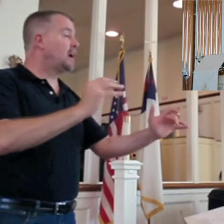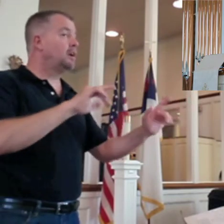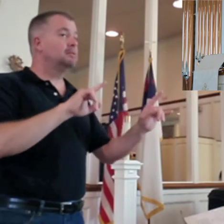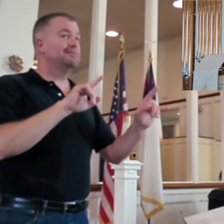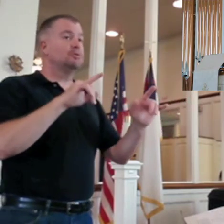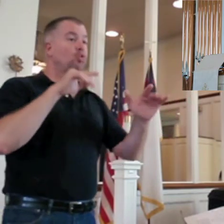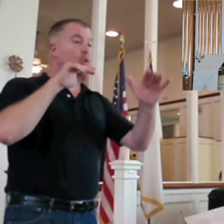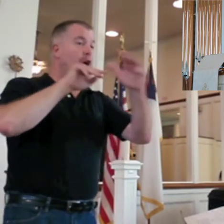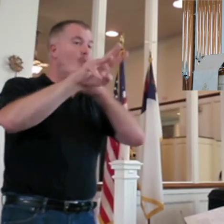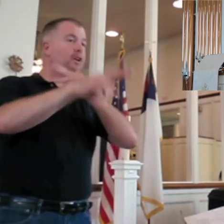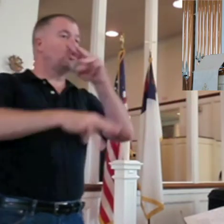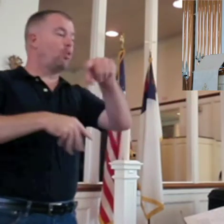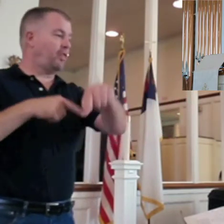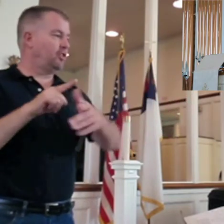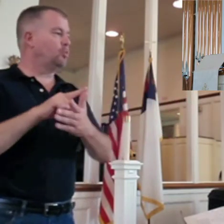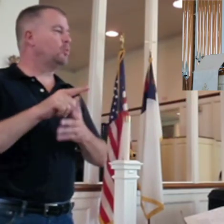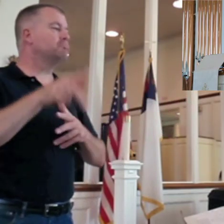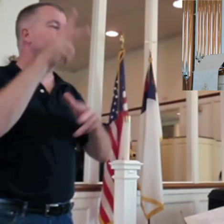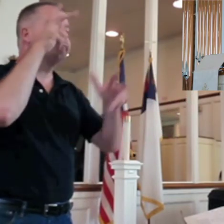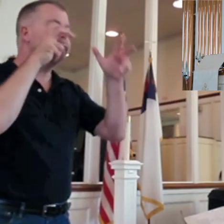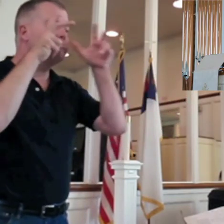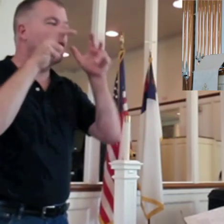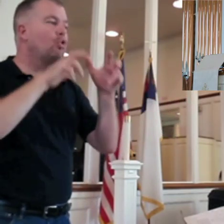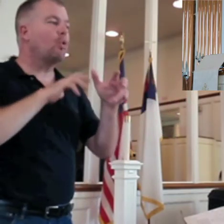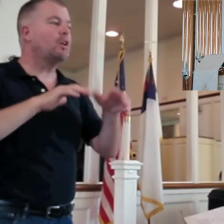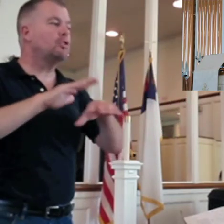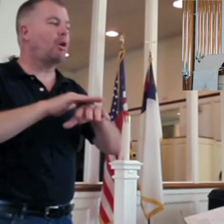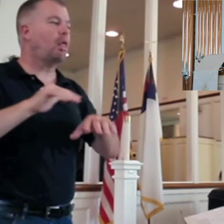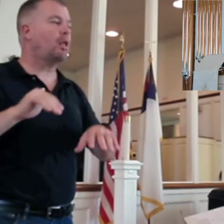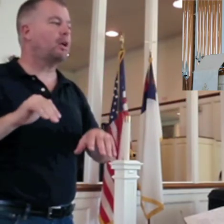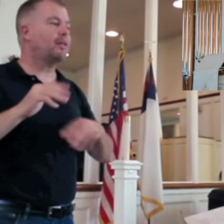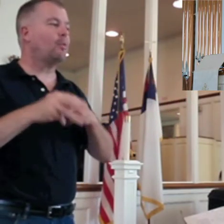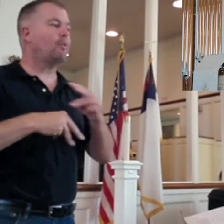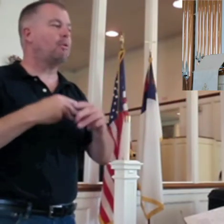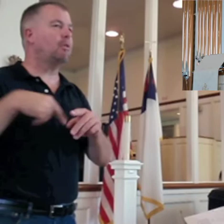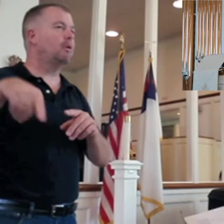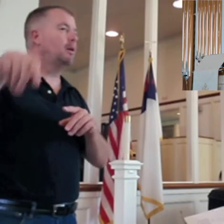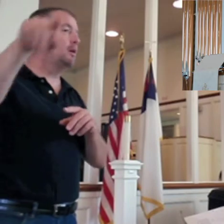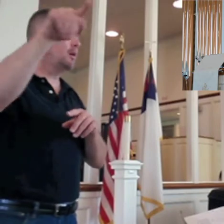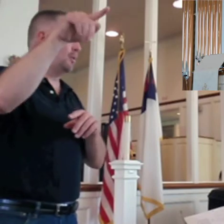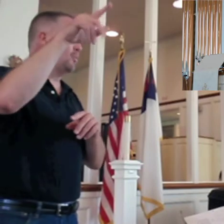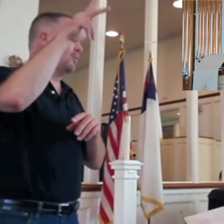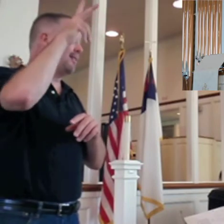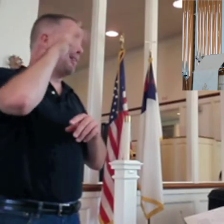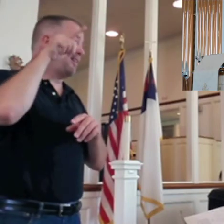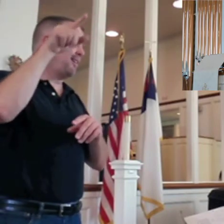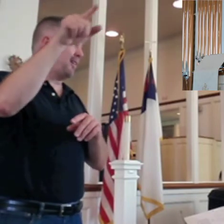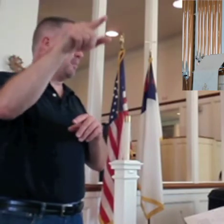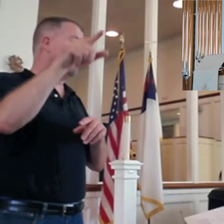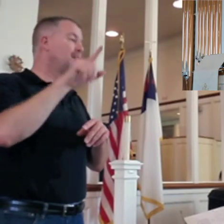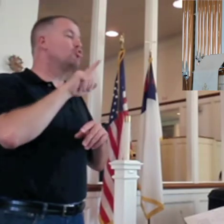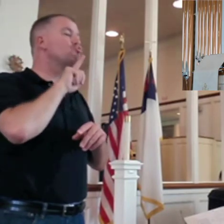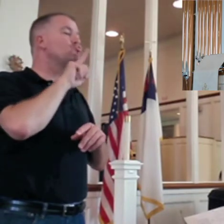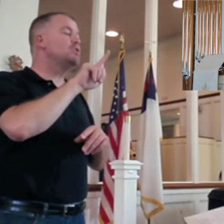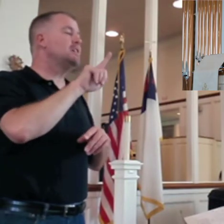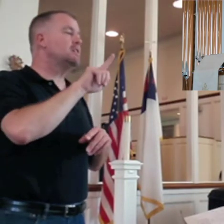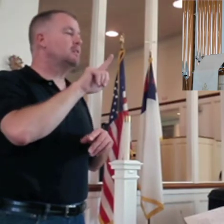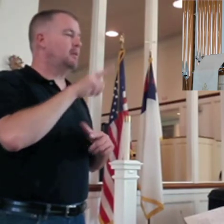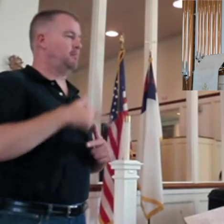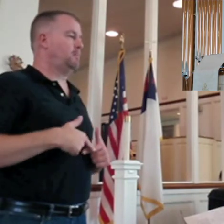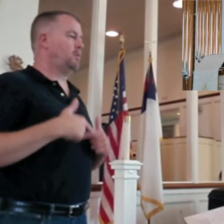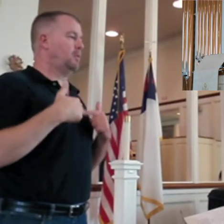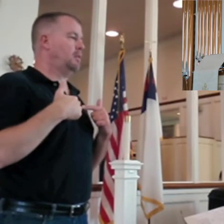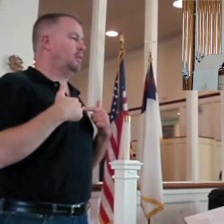we move into our world this week, we're going to hear Christ in the world. We're going to hear him in